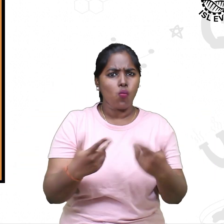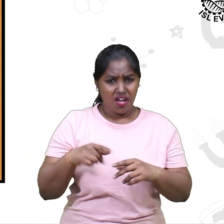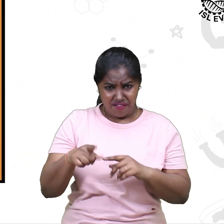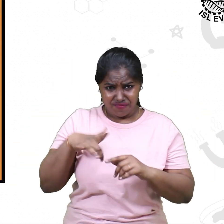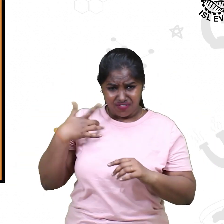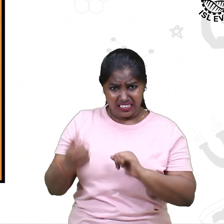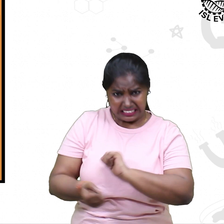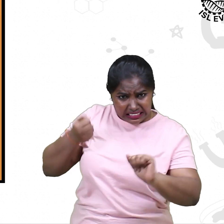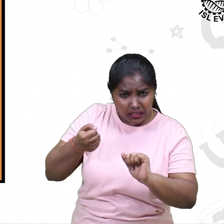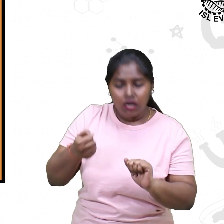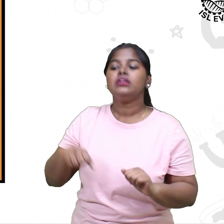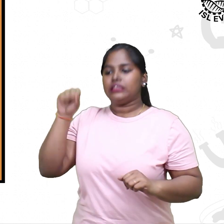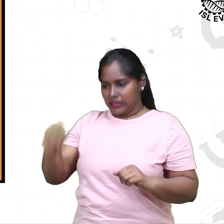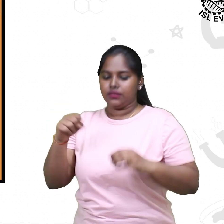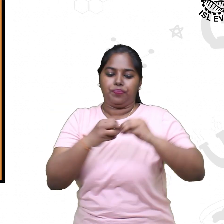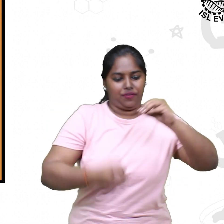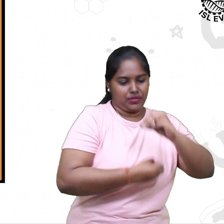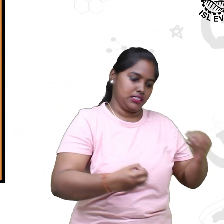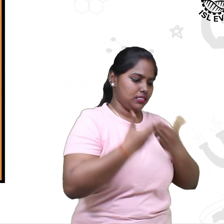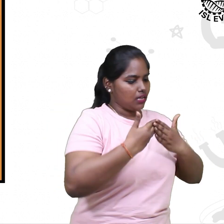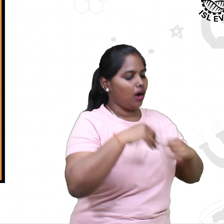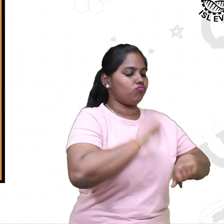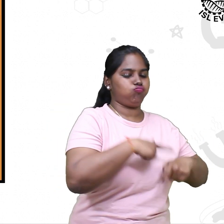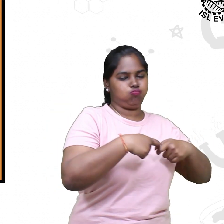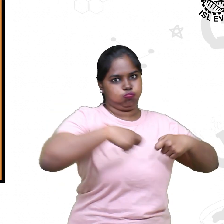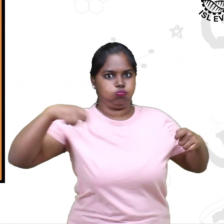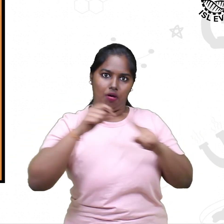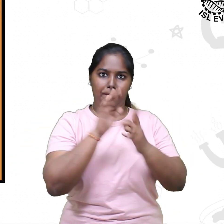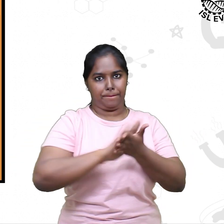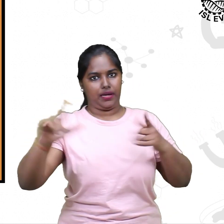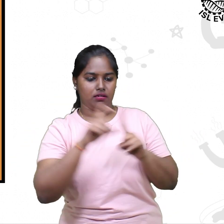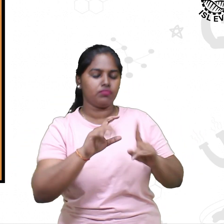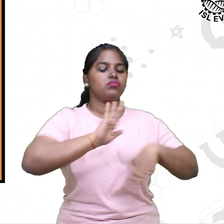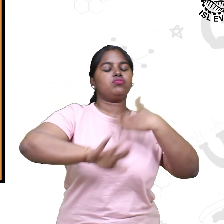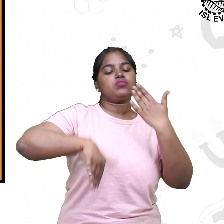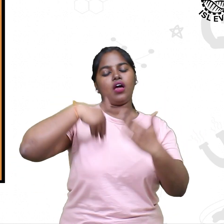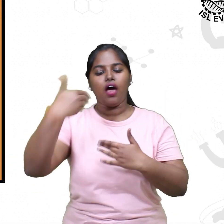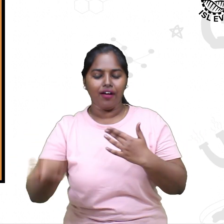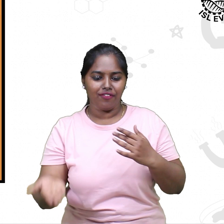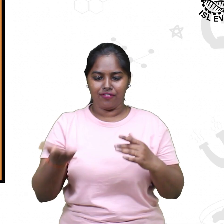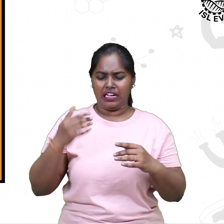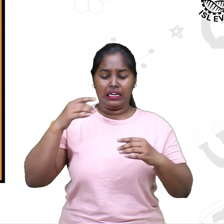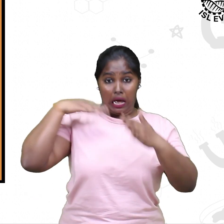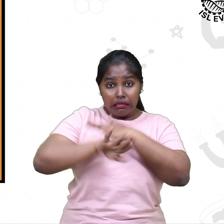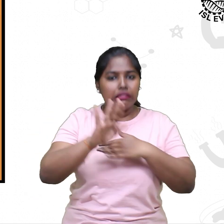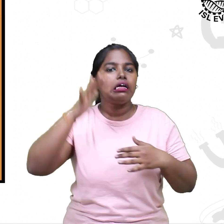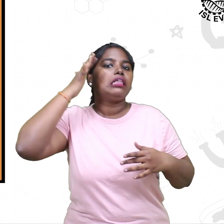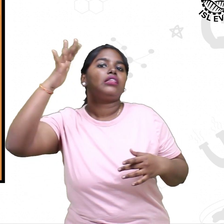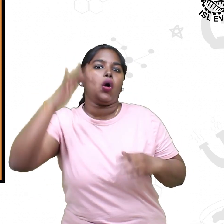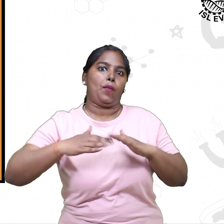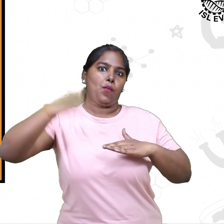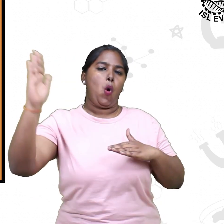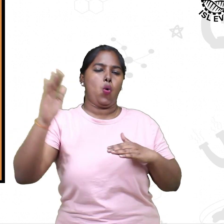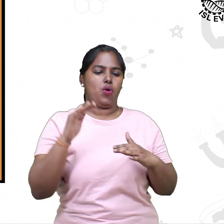studied physics for a living for a long time when I did my PhD. The physics I studied then was primarily a lot of theoretical physics, not so